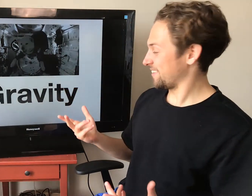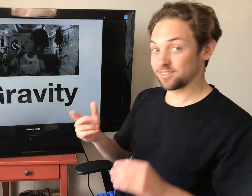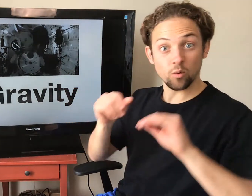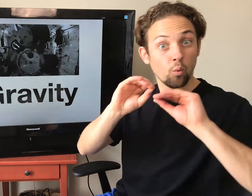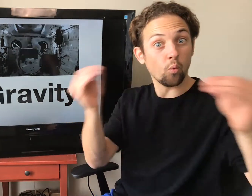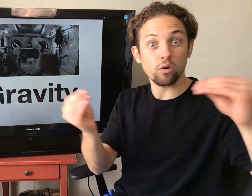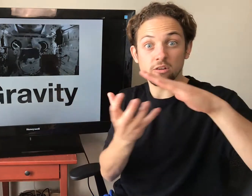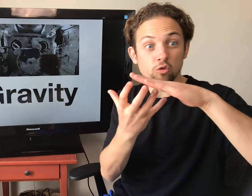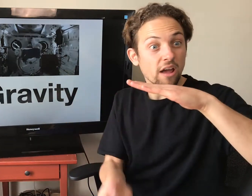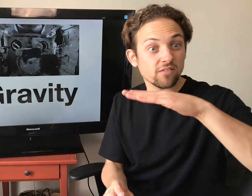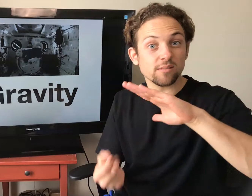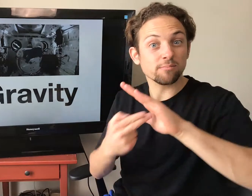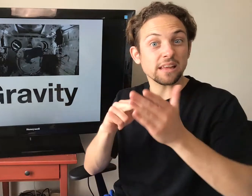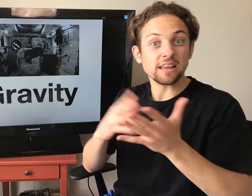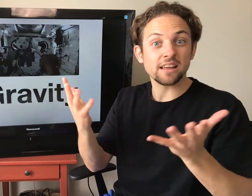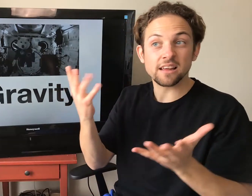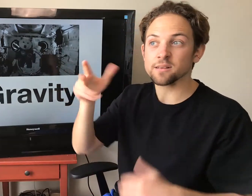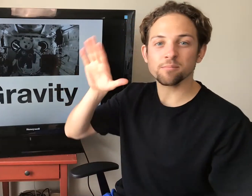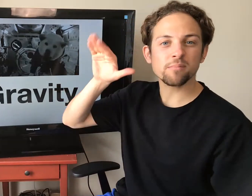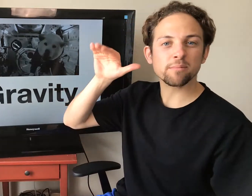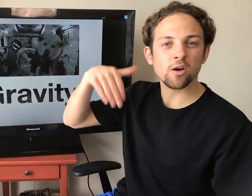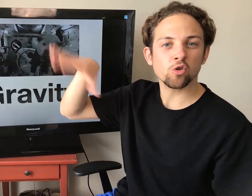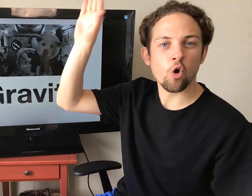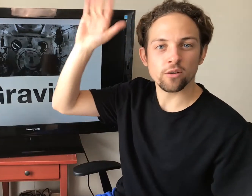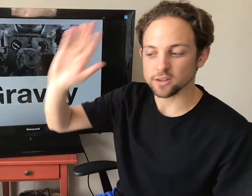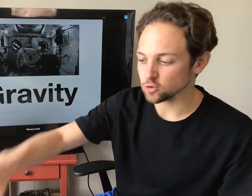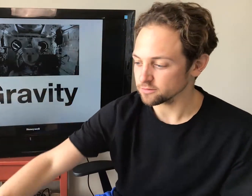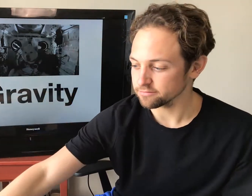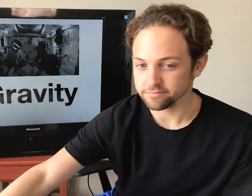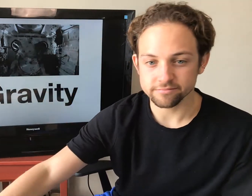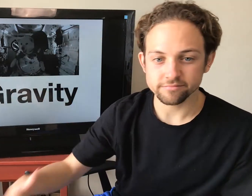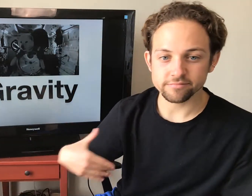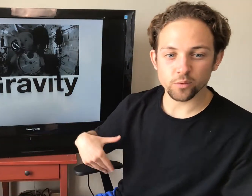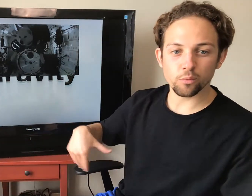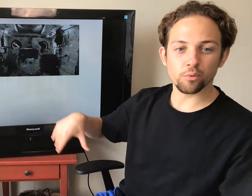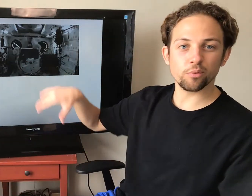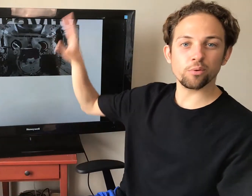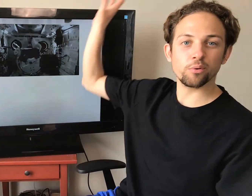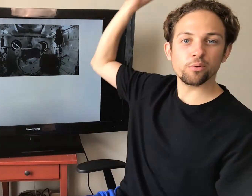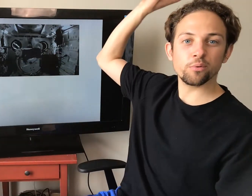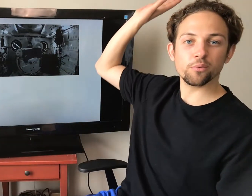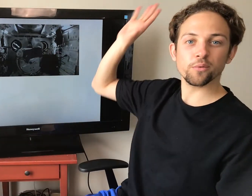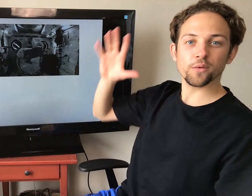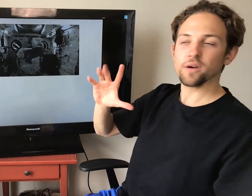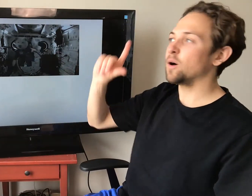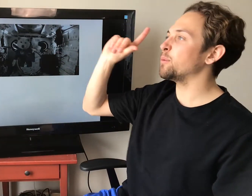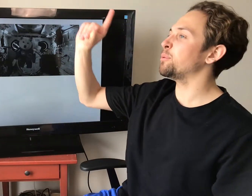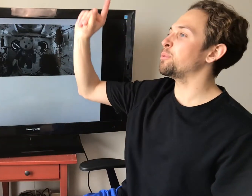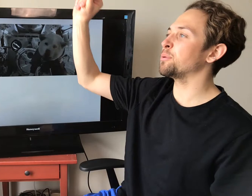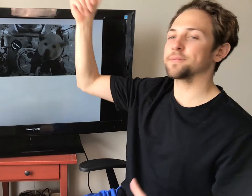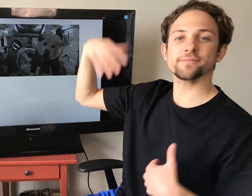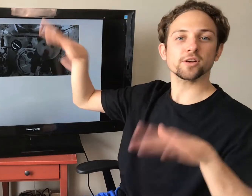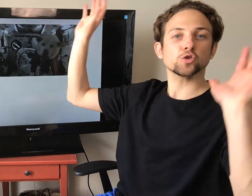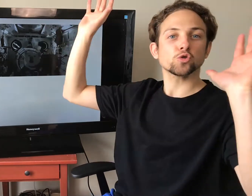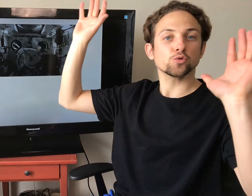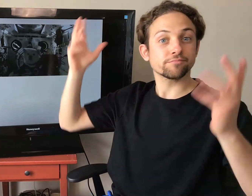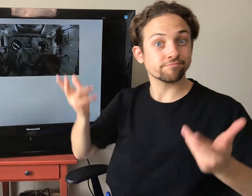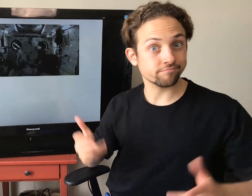Look at that doggy. So in this space, there's no gravity. So it's bye-bye, doggy. Off he goes. Off